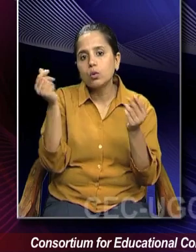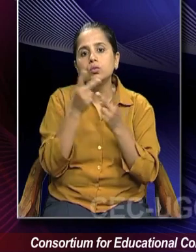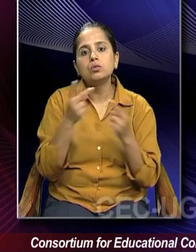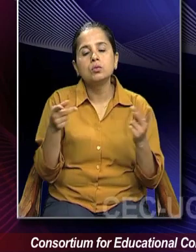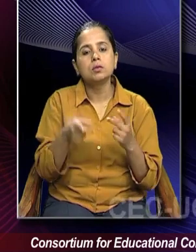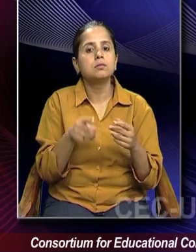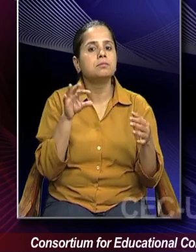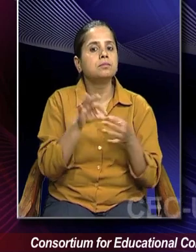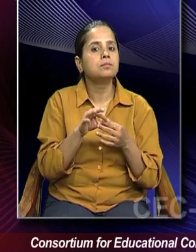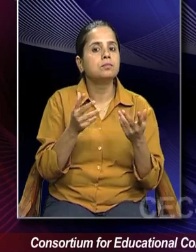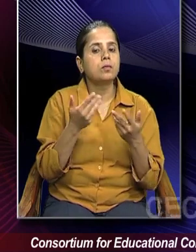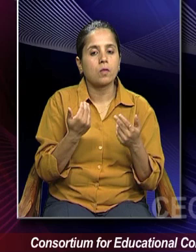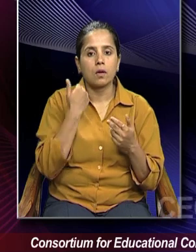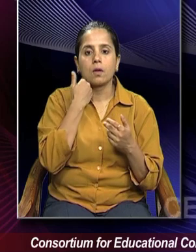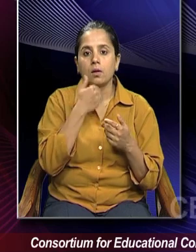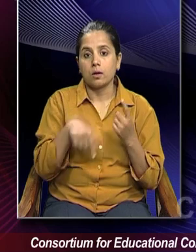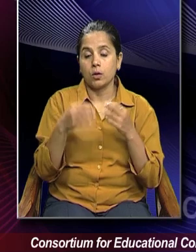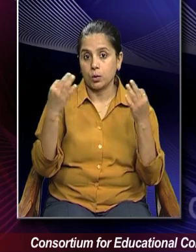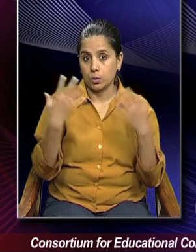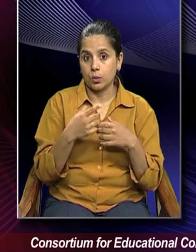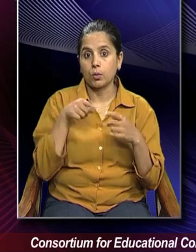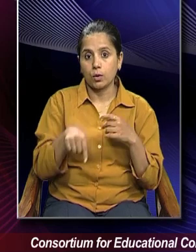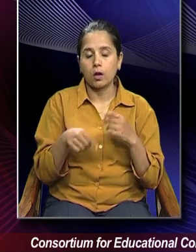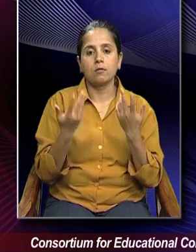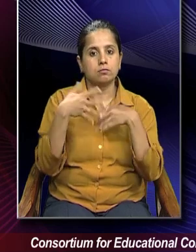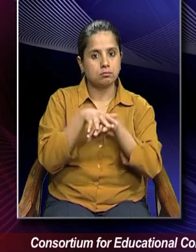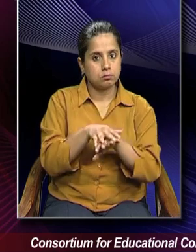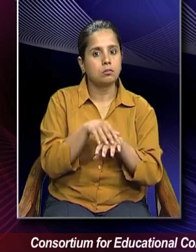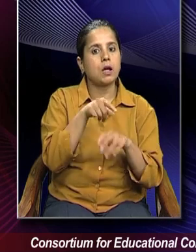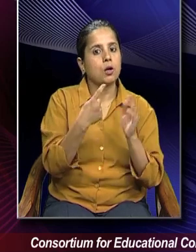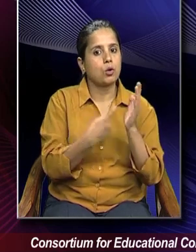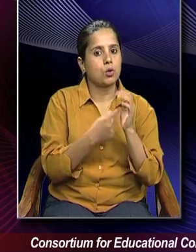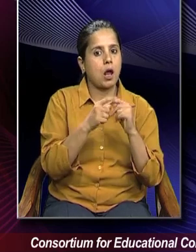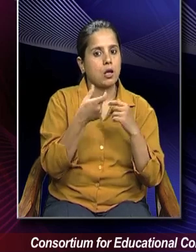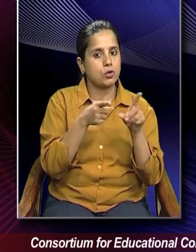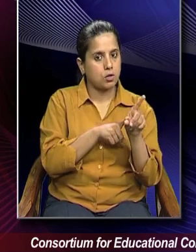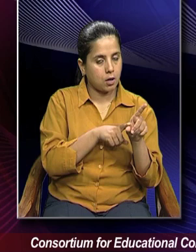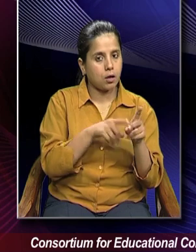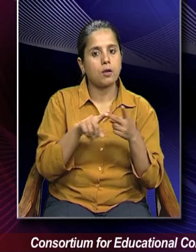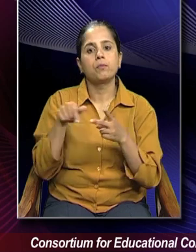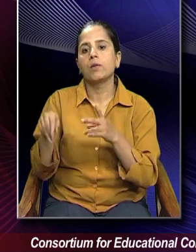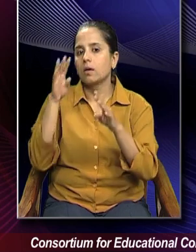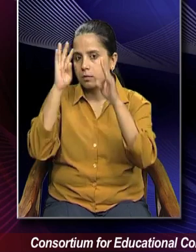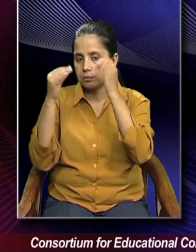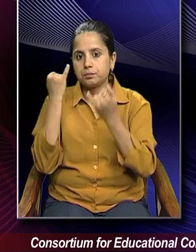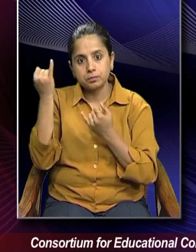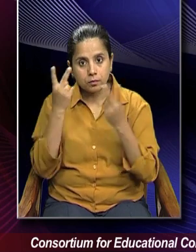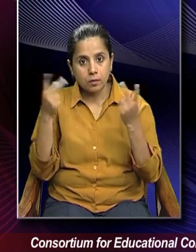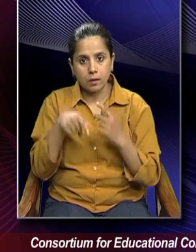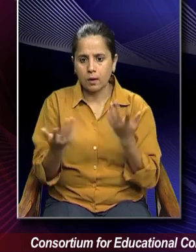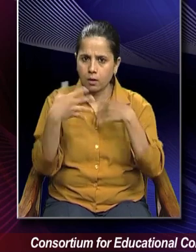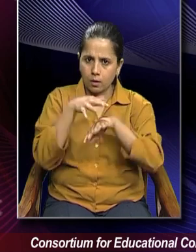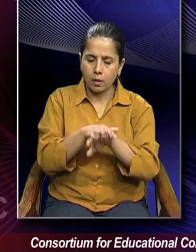based on this new paradigm of a fusion between rationality and creativity. Actually, it combines